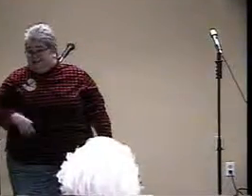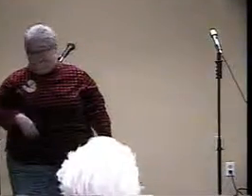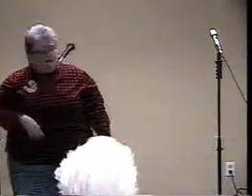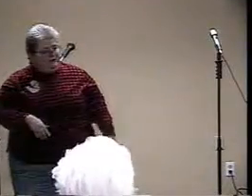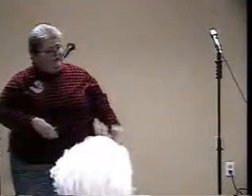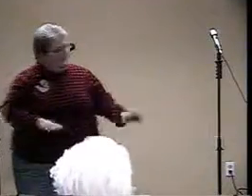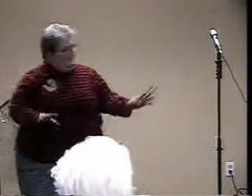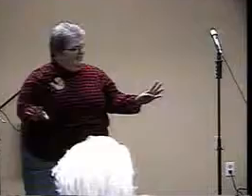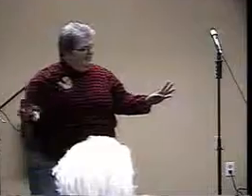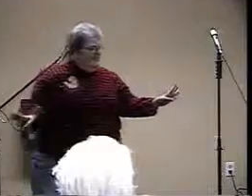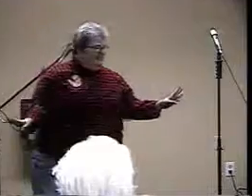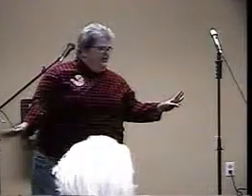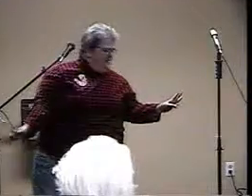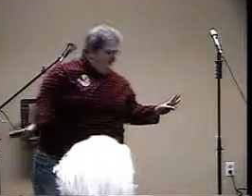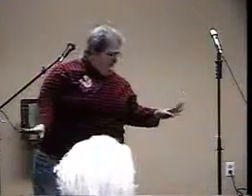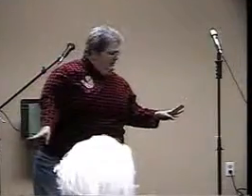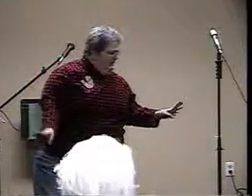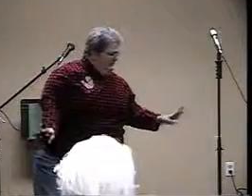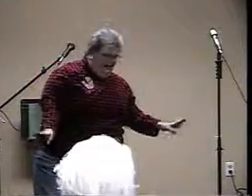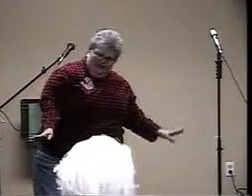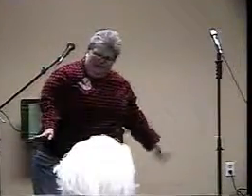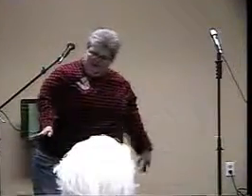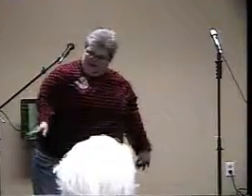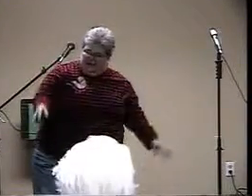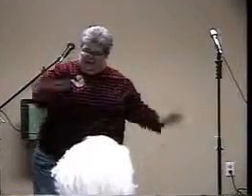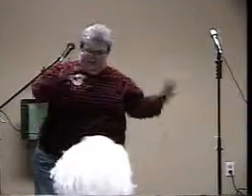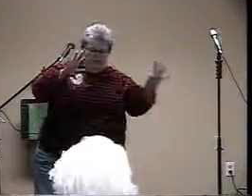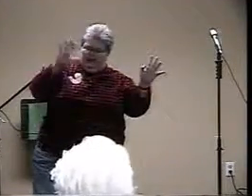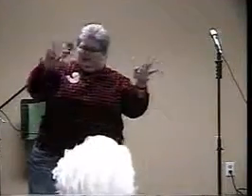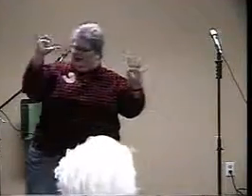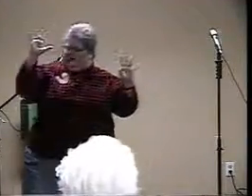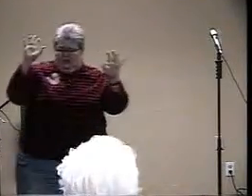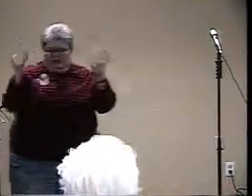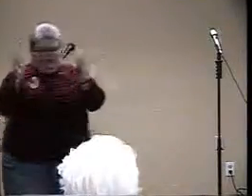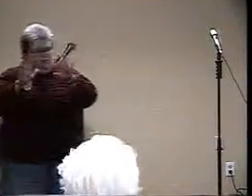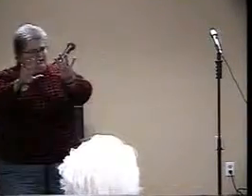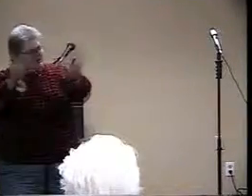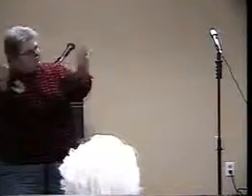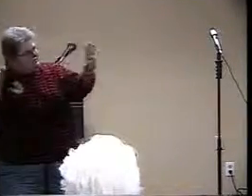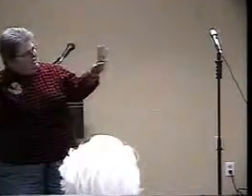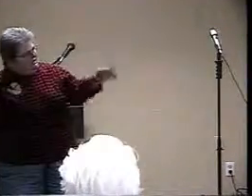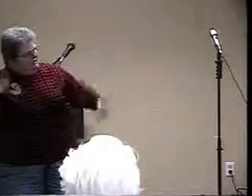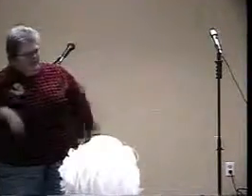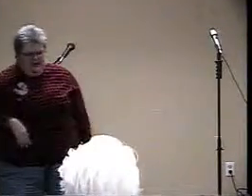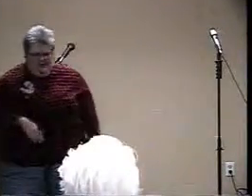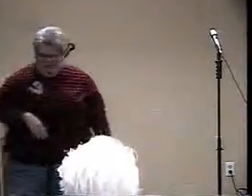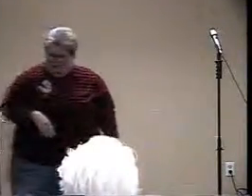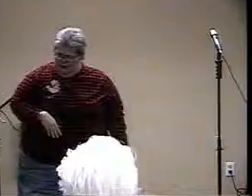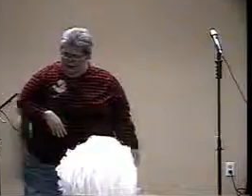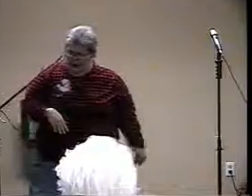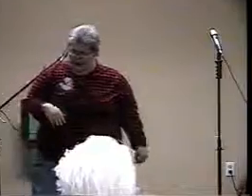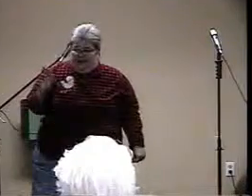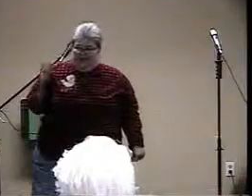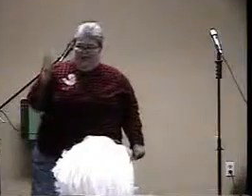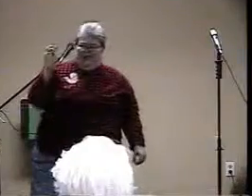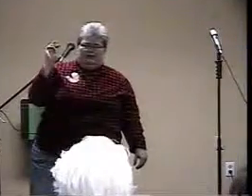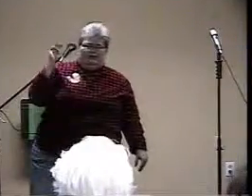kicked him off the train. And it was out in the middle of the bayou. Somewhere that, you know, he didn't see any towns around. He walked